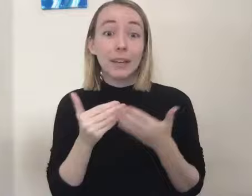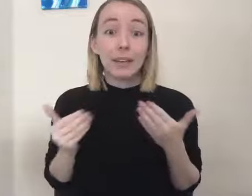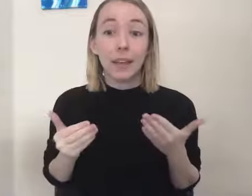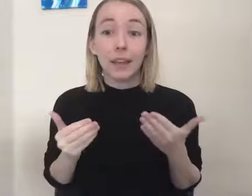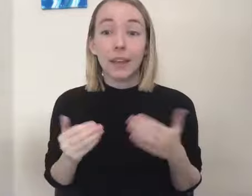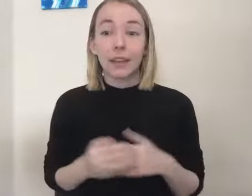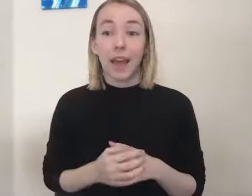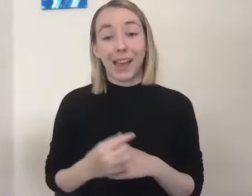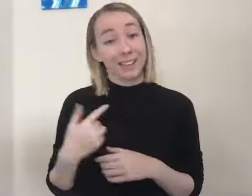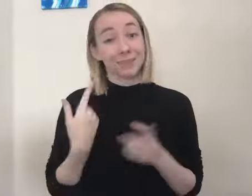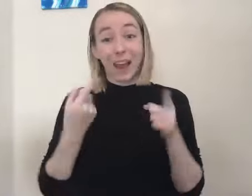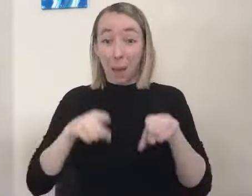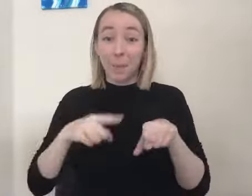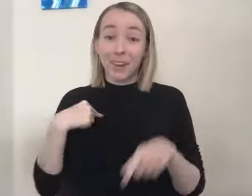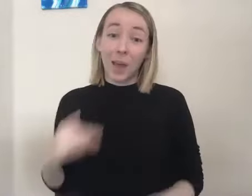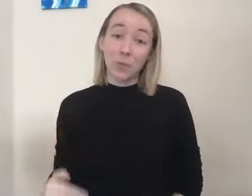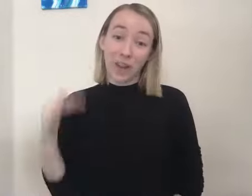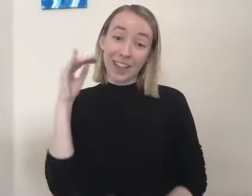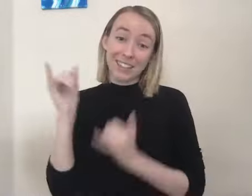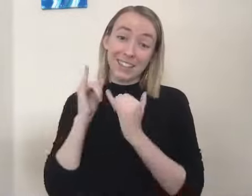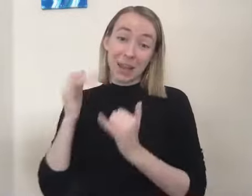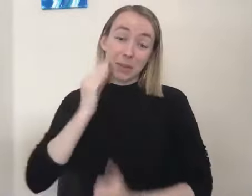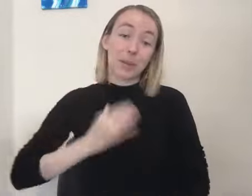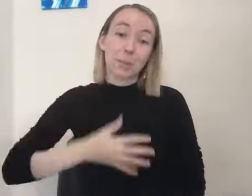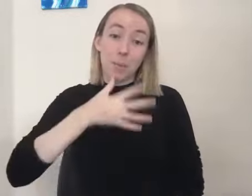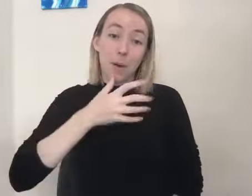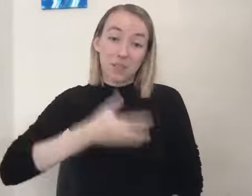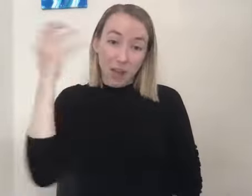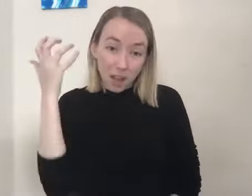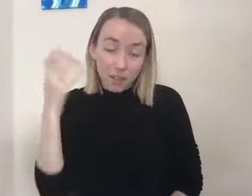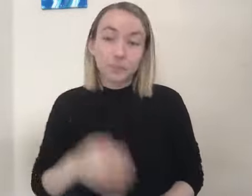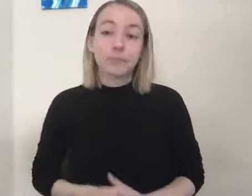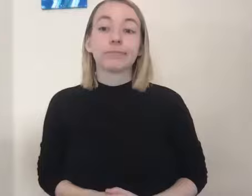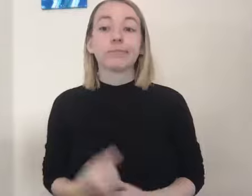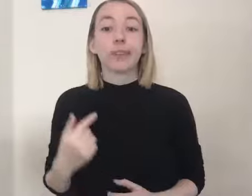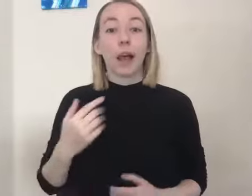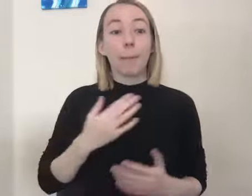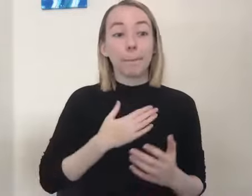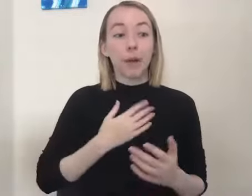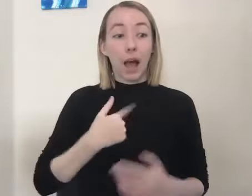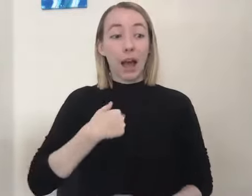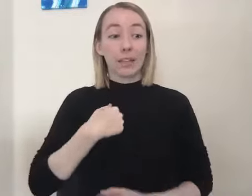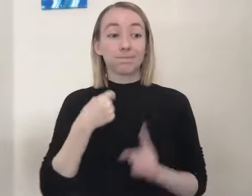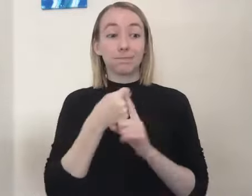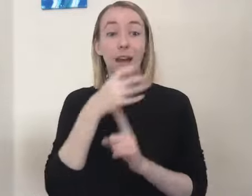absolutely terrified for the woman. So I became that good girl who was frightened to do anything in case I brought up my mother's